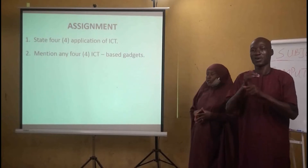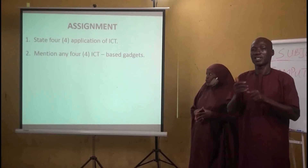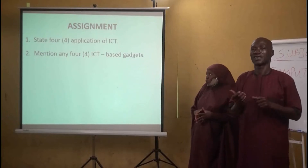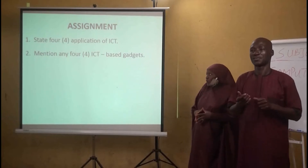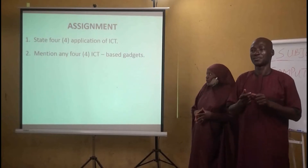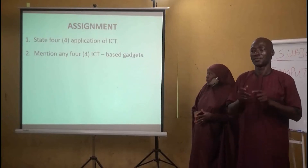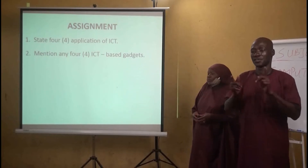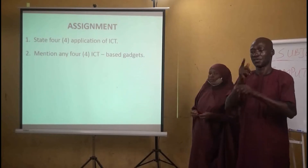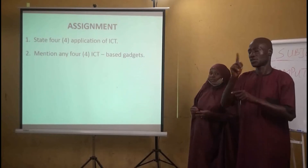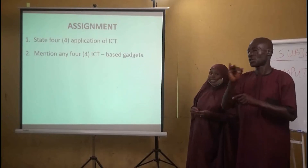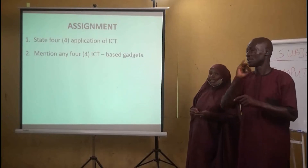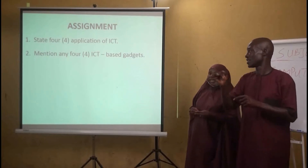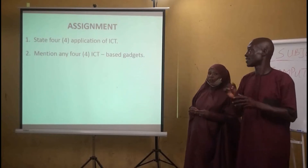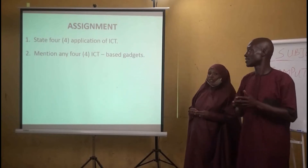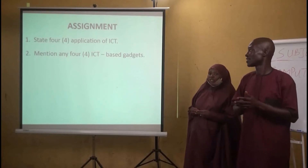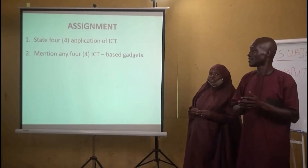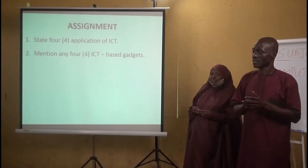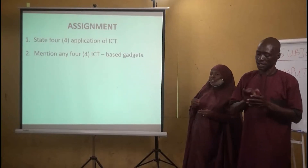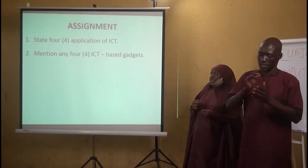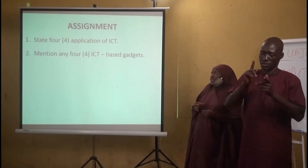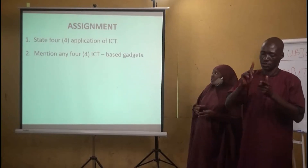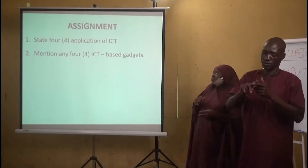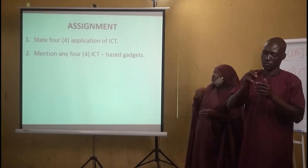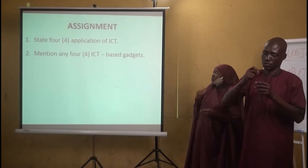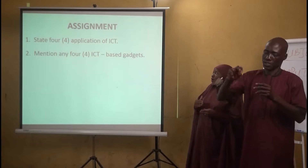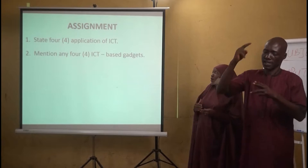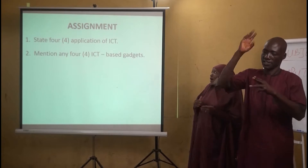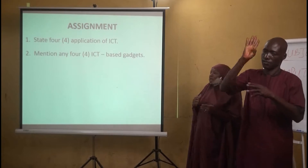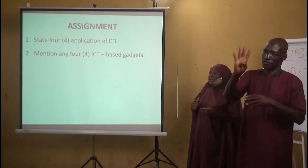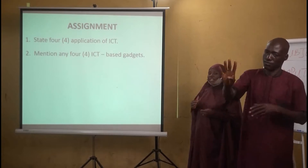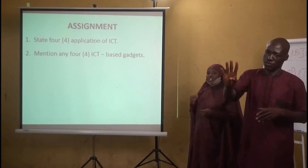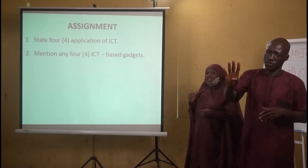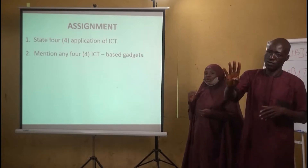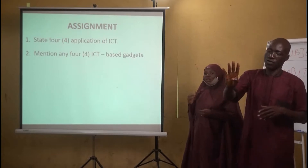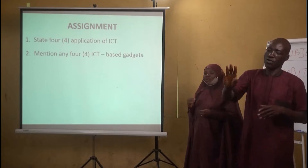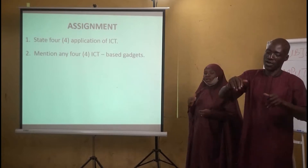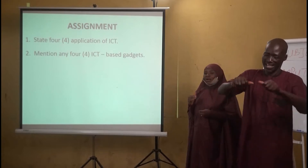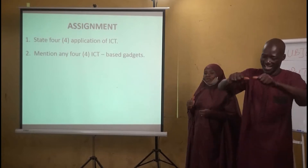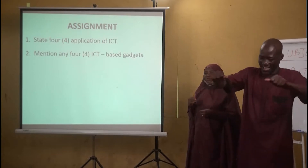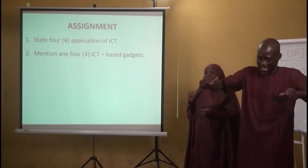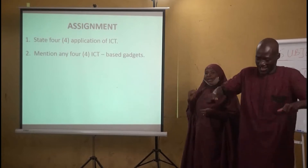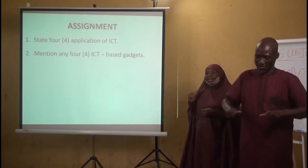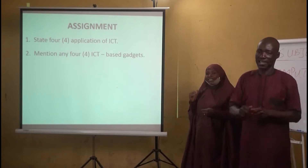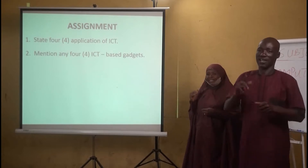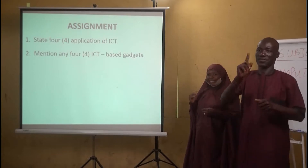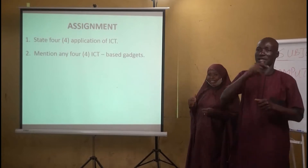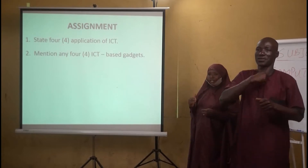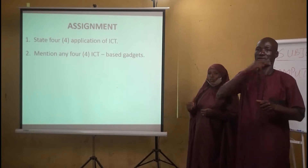first one, I want you to state 4 application area of ICT, which